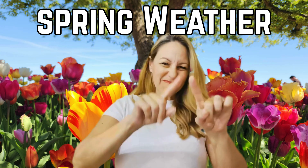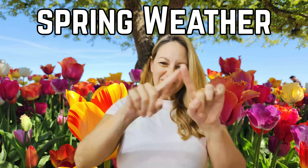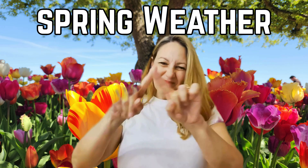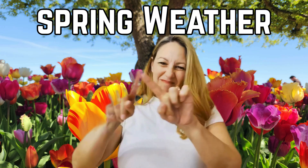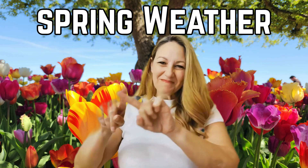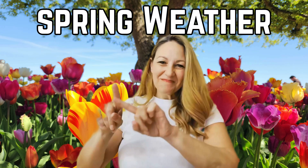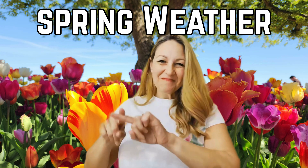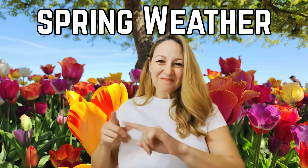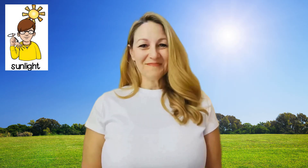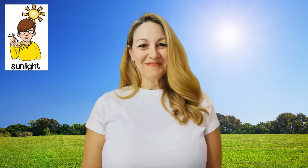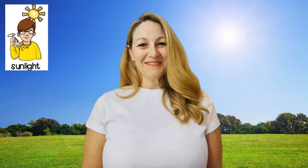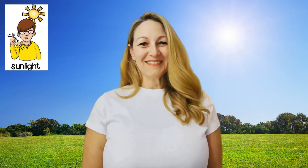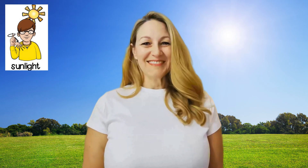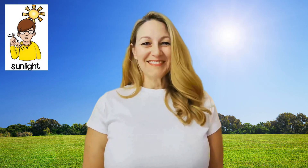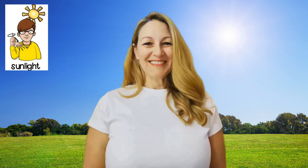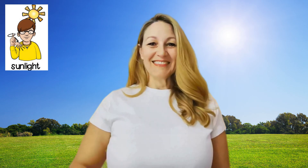windy, so many different things.